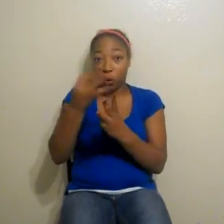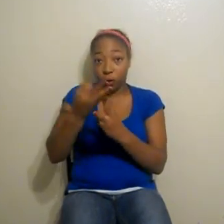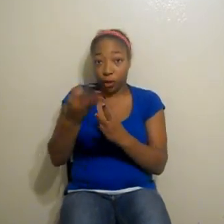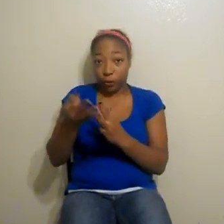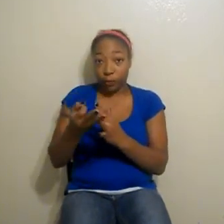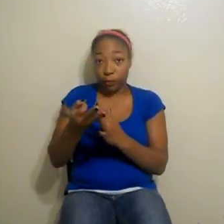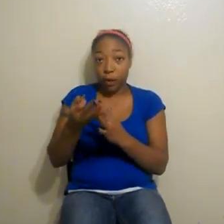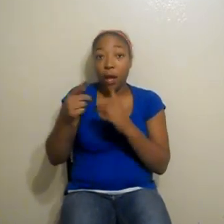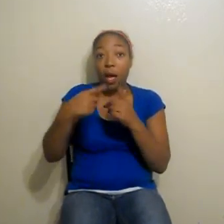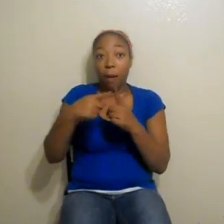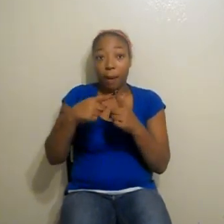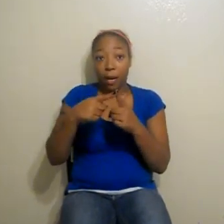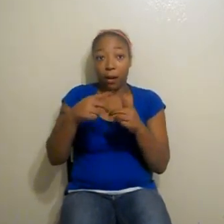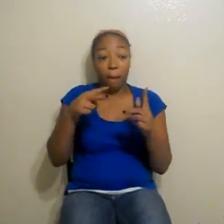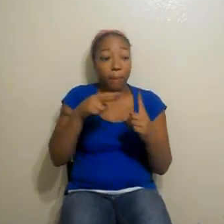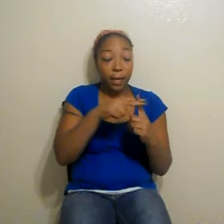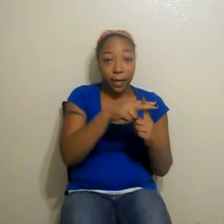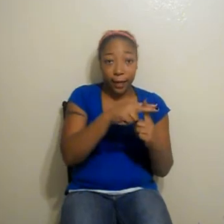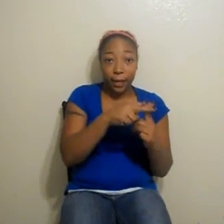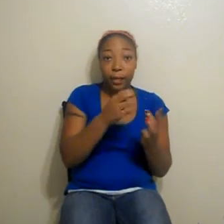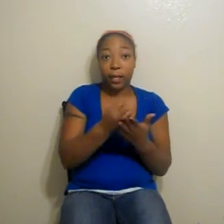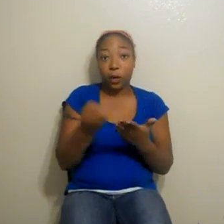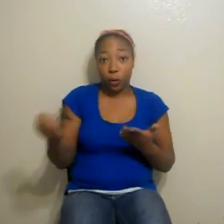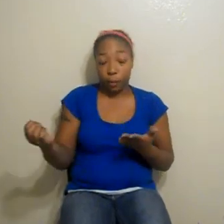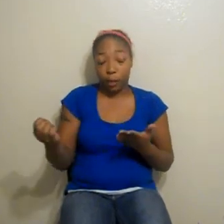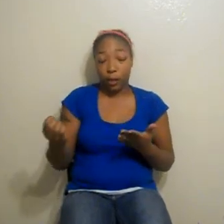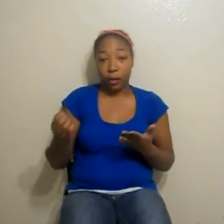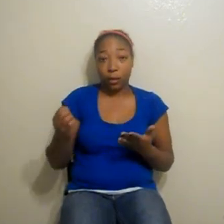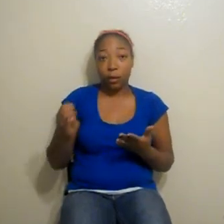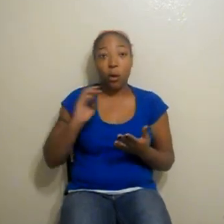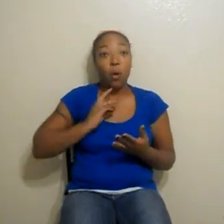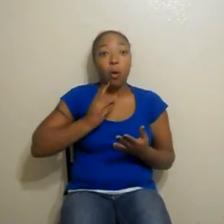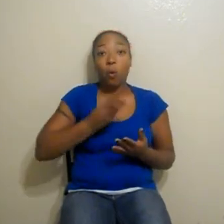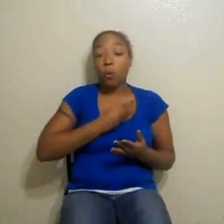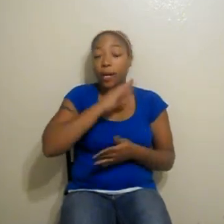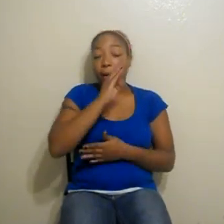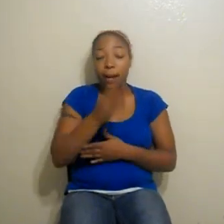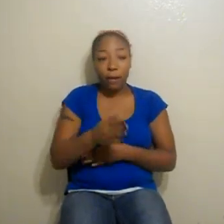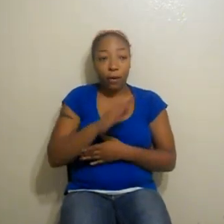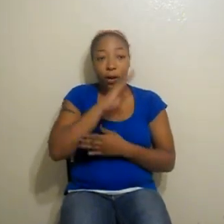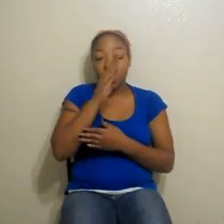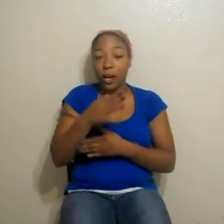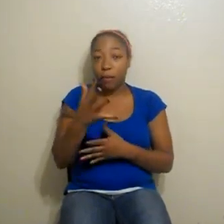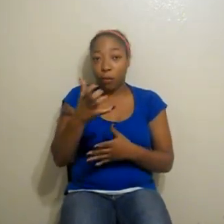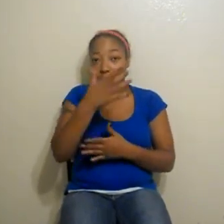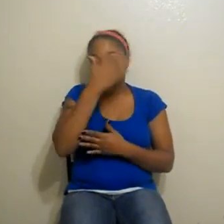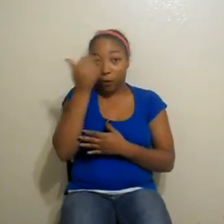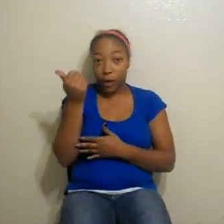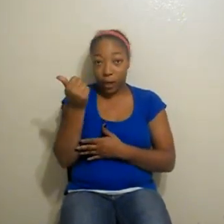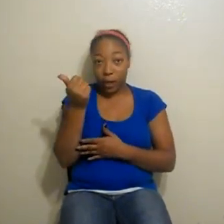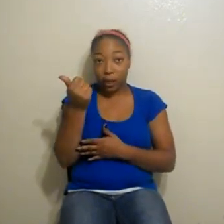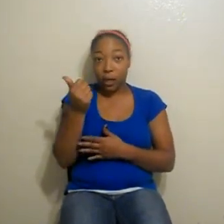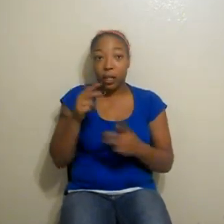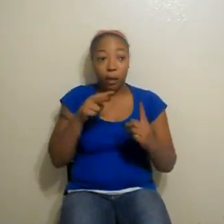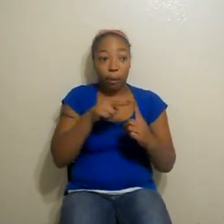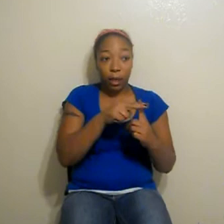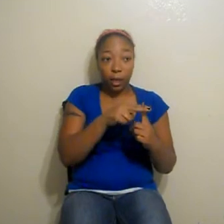folder about plugging in the equipment. We never want to forget to plug in